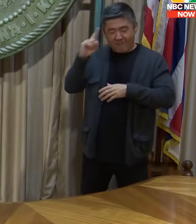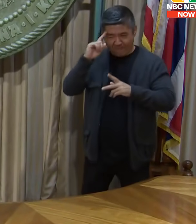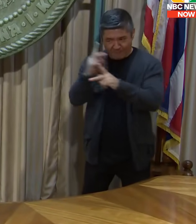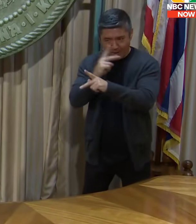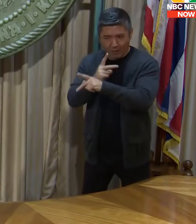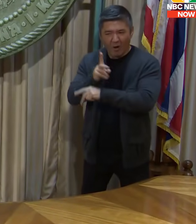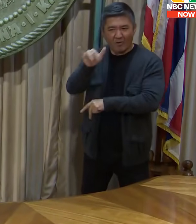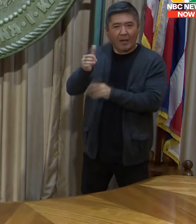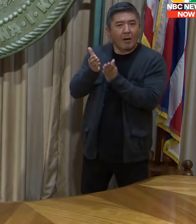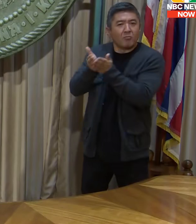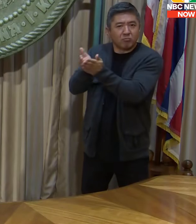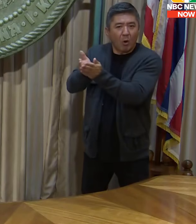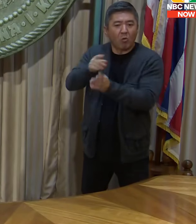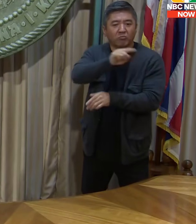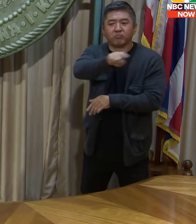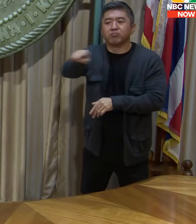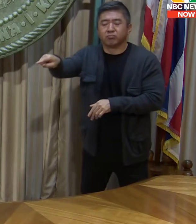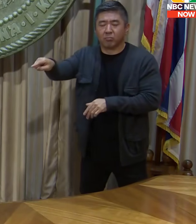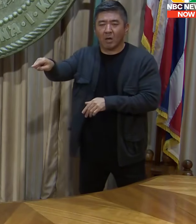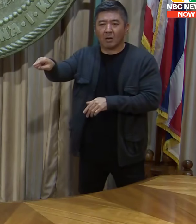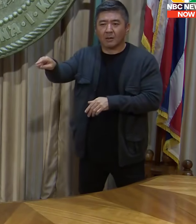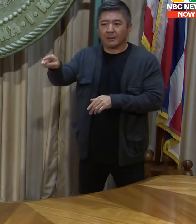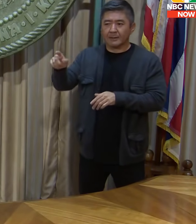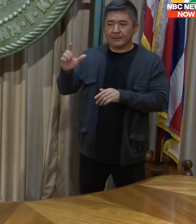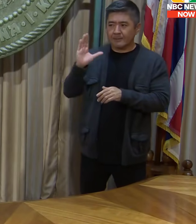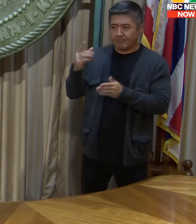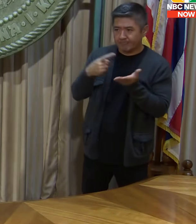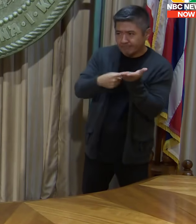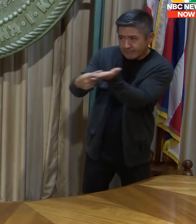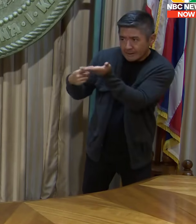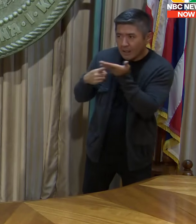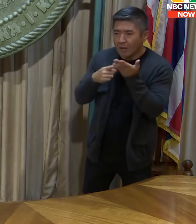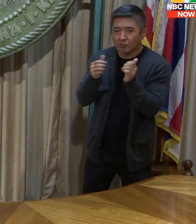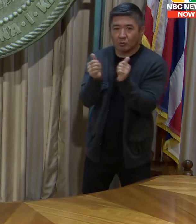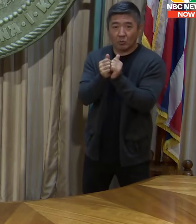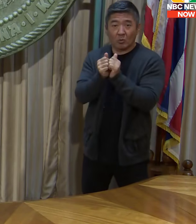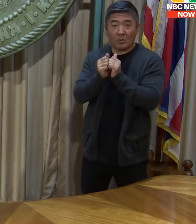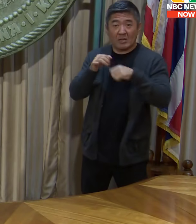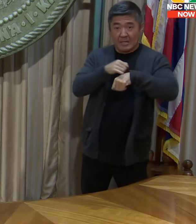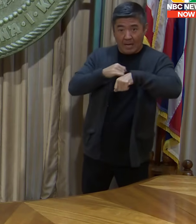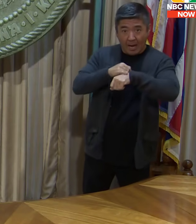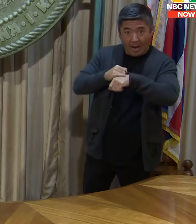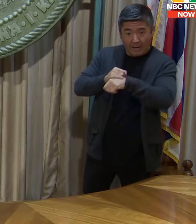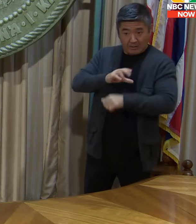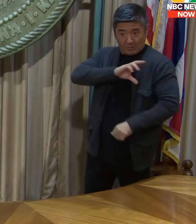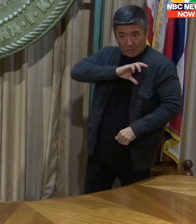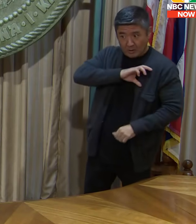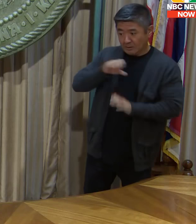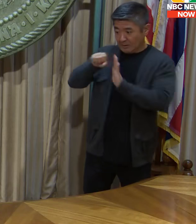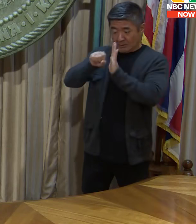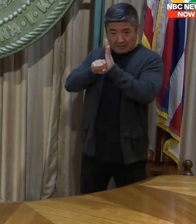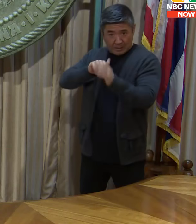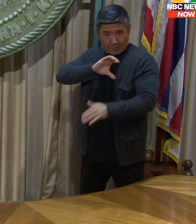be working with a combination of the county law enforcement and state law enforcement.